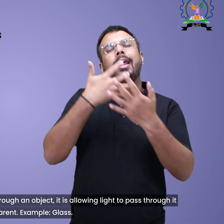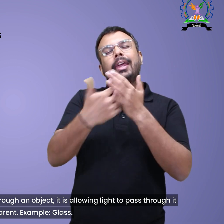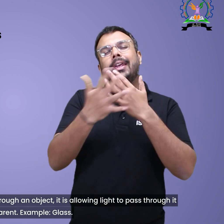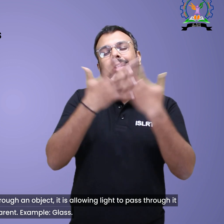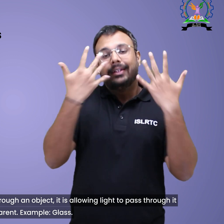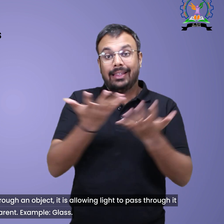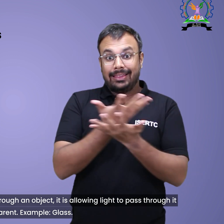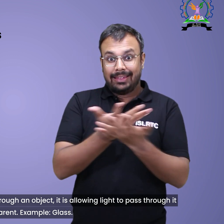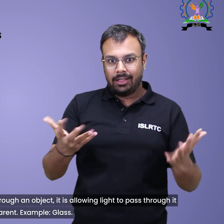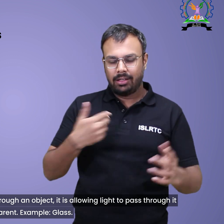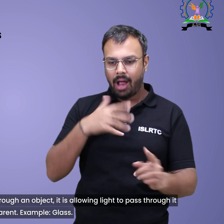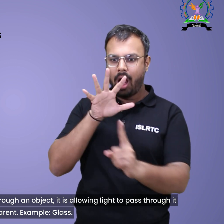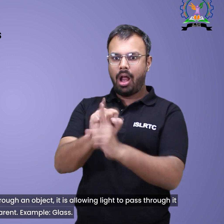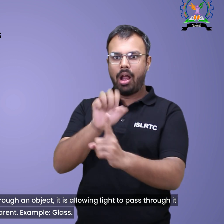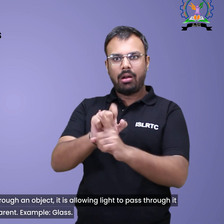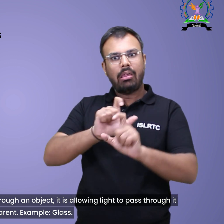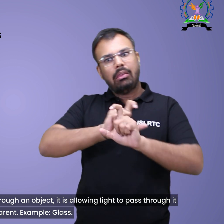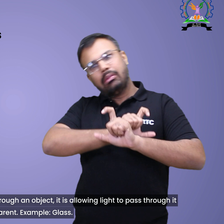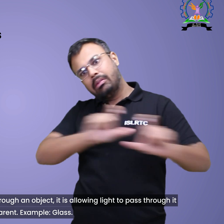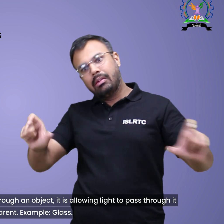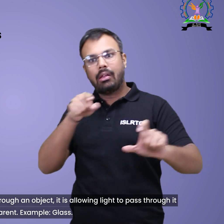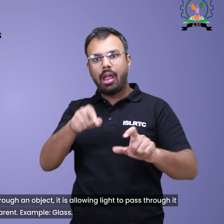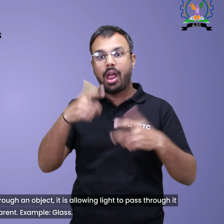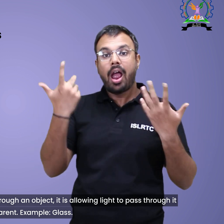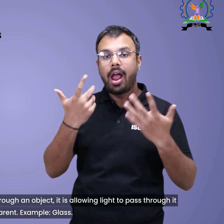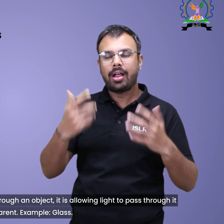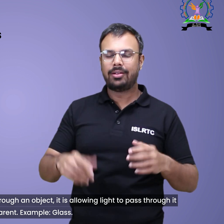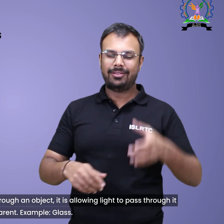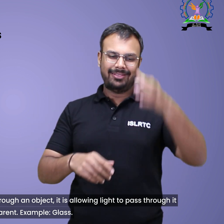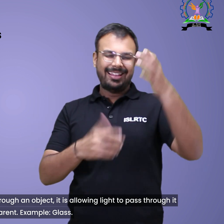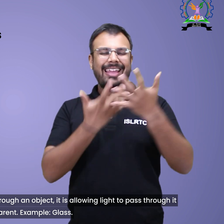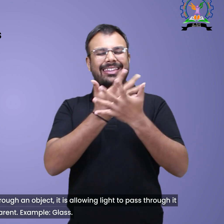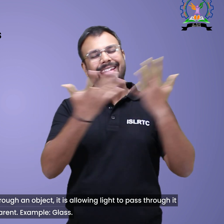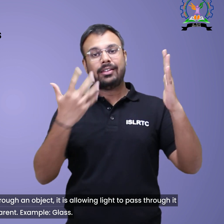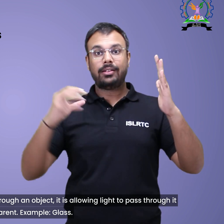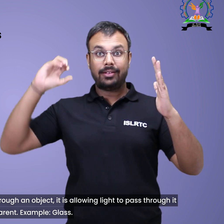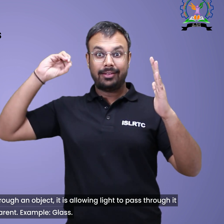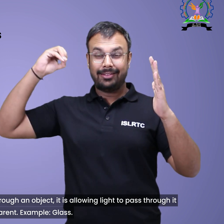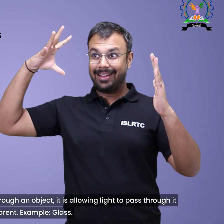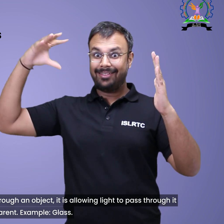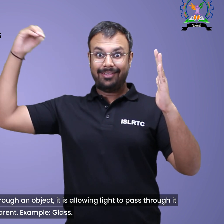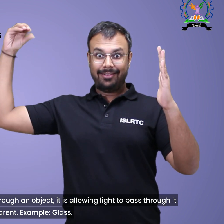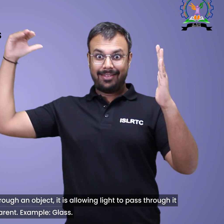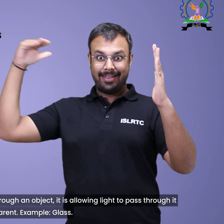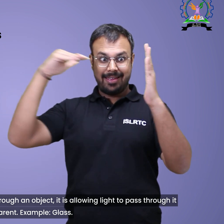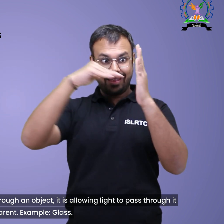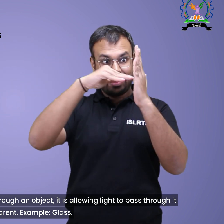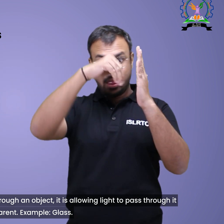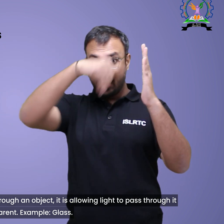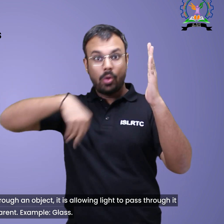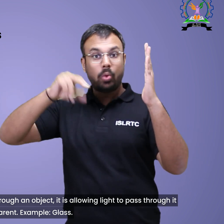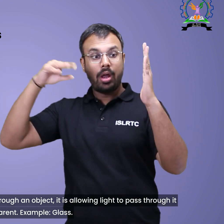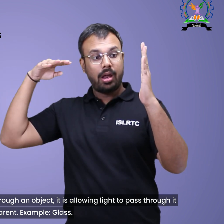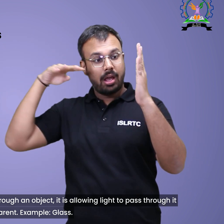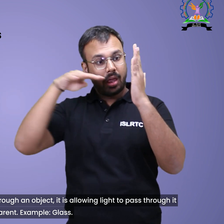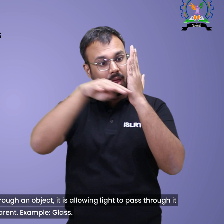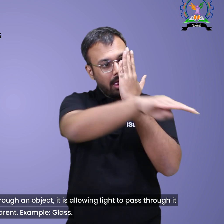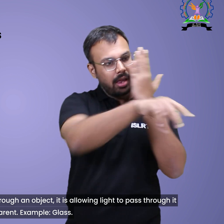object, it is allowing light to pass through it and is transparent. Example: glass.